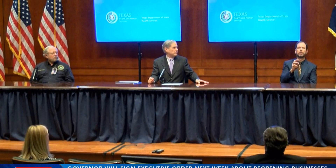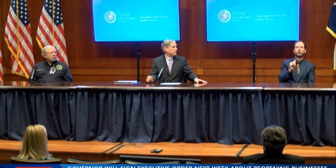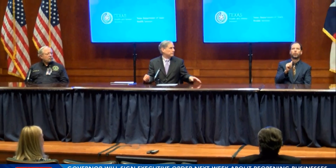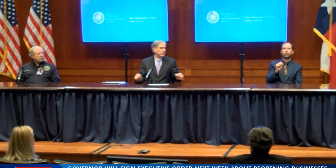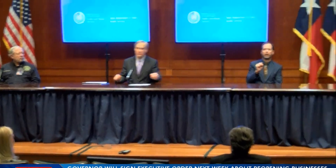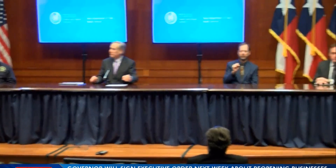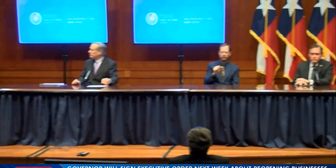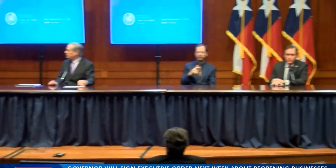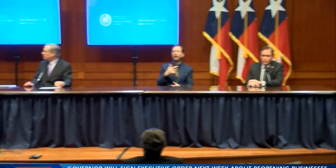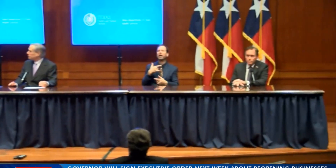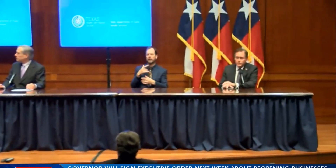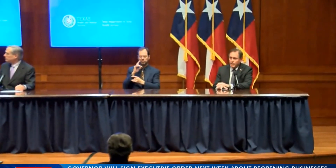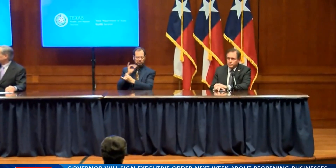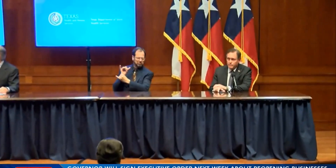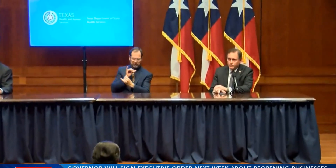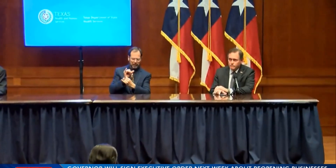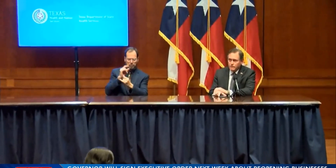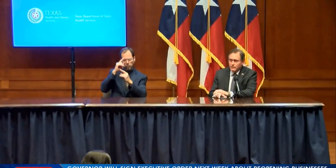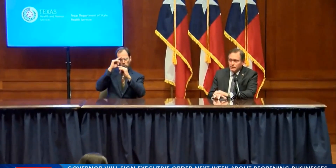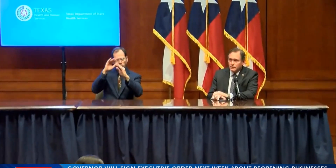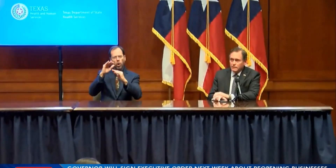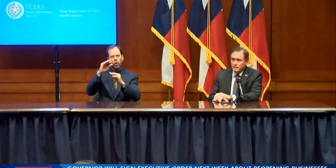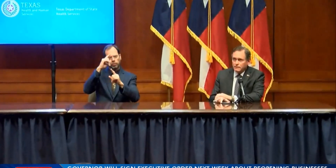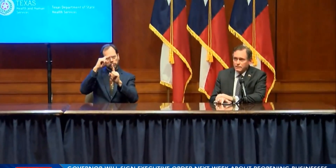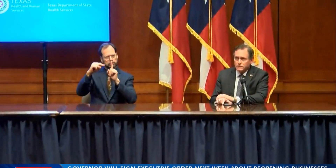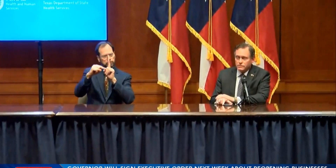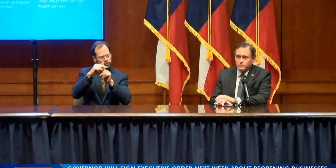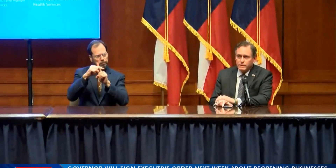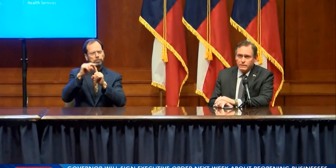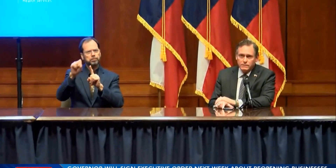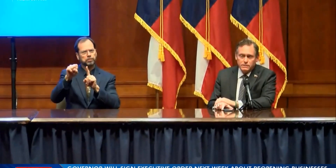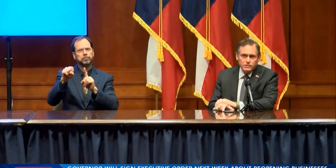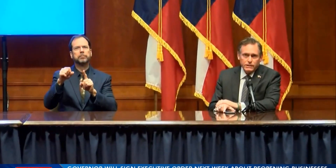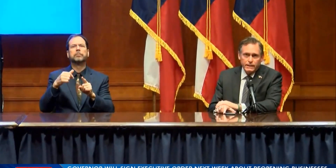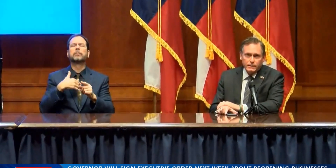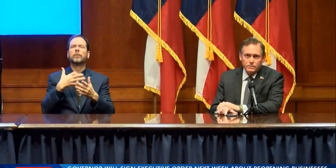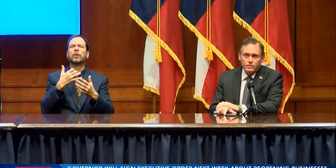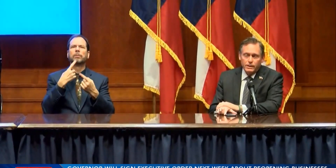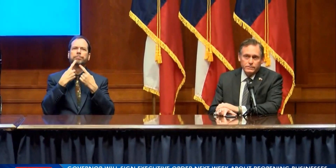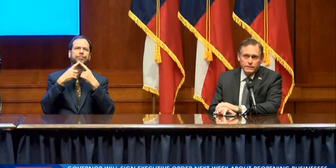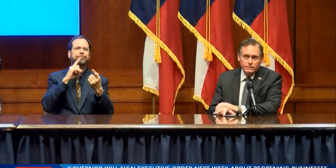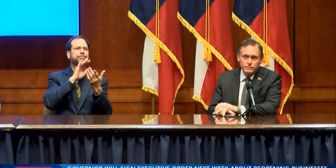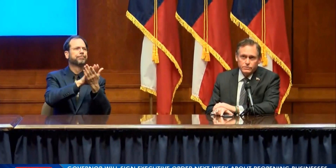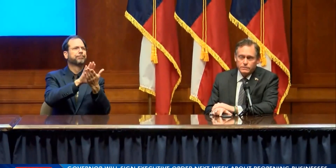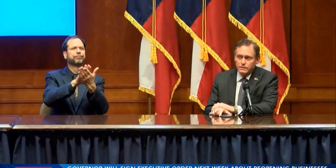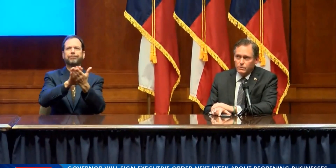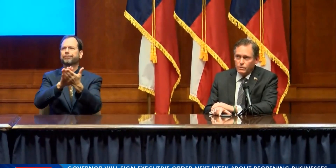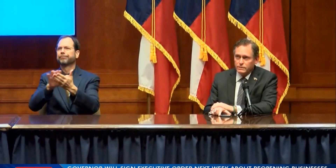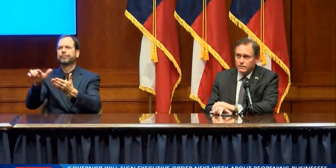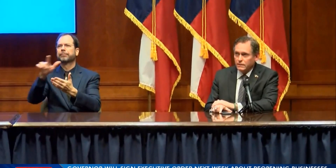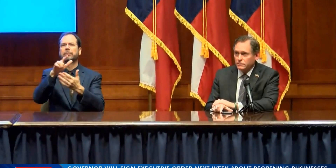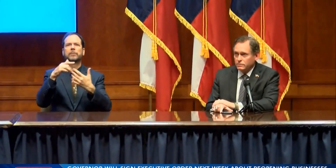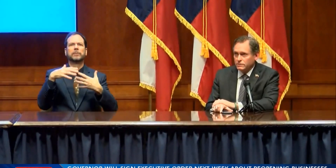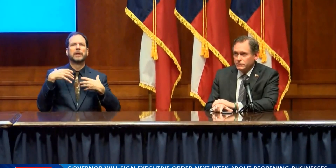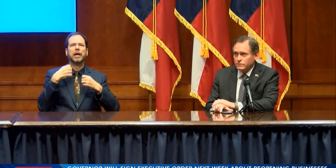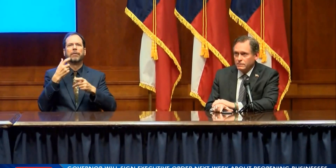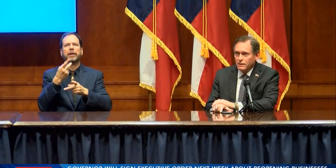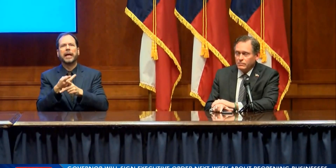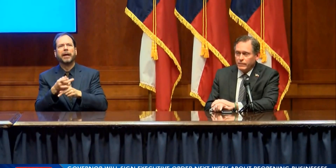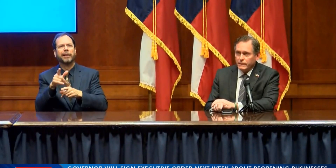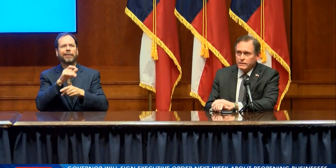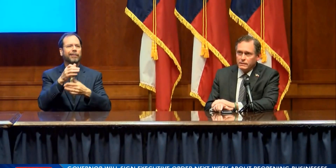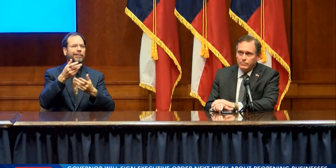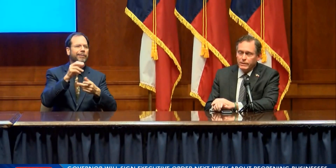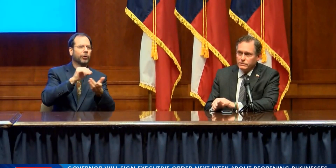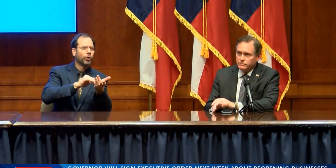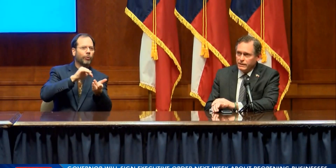and I would also share that message of hope and optimism. I'd like to just speak and shout out to all the healthcare industry and the work that